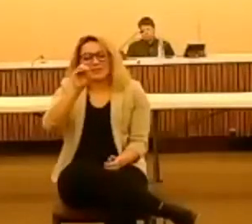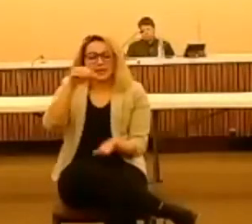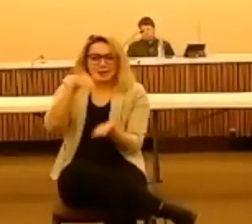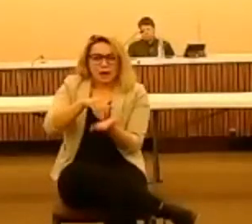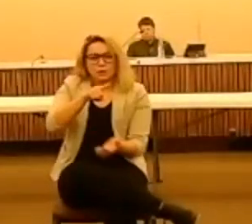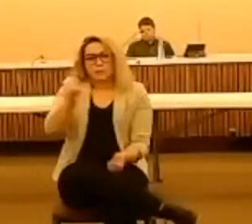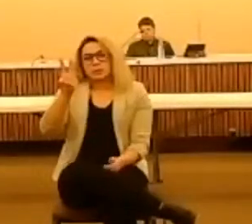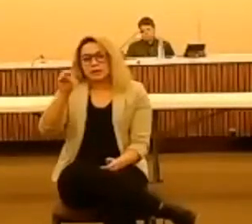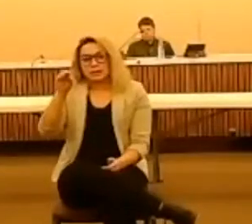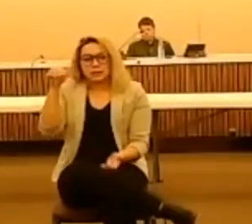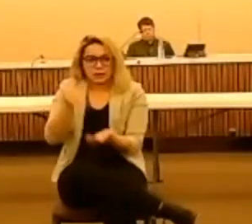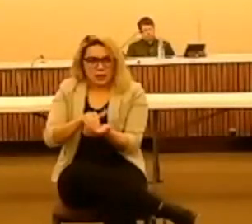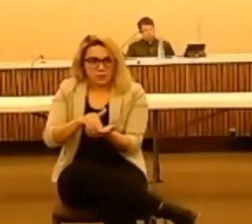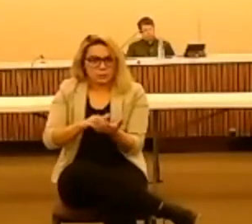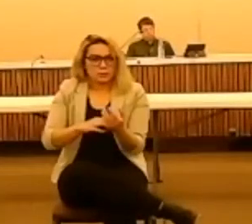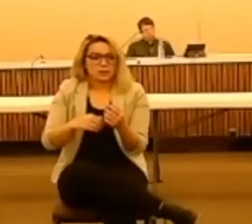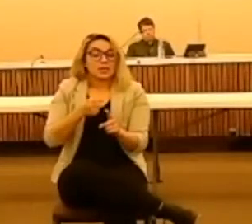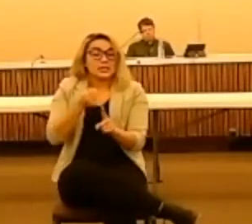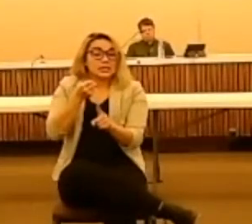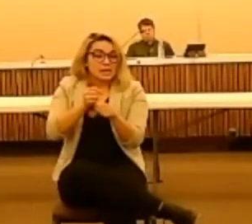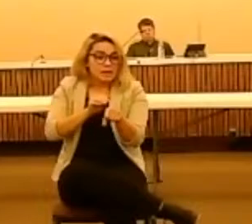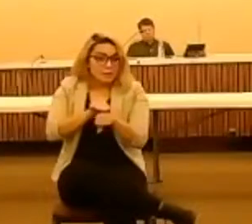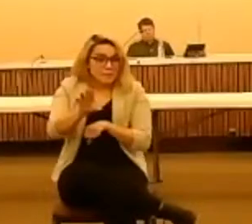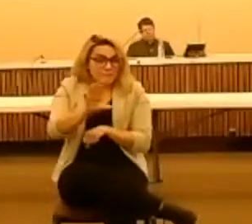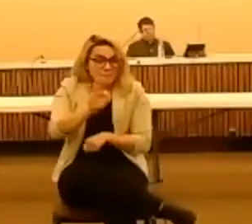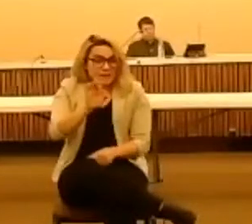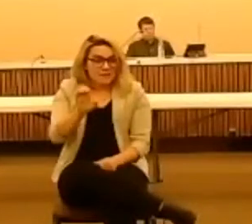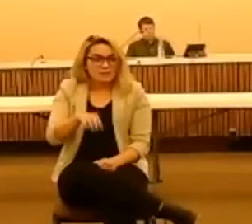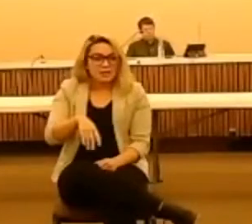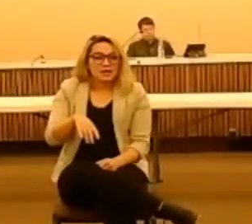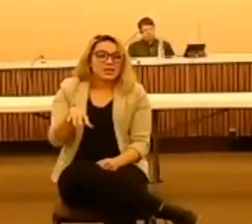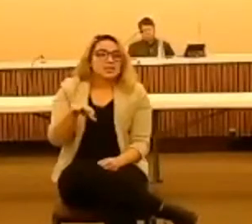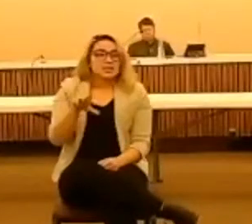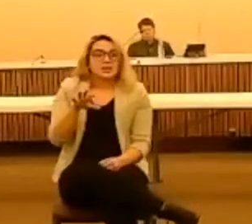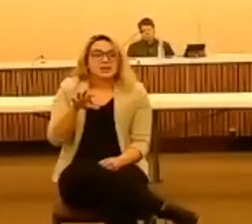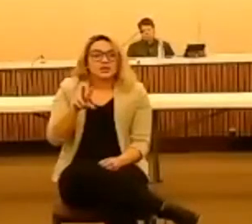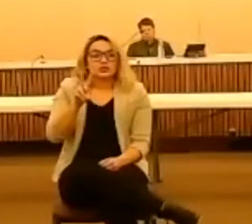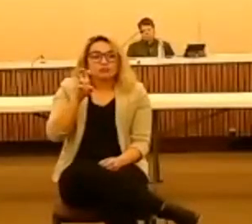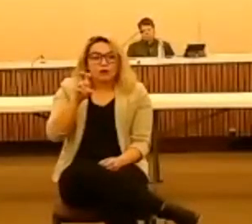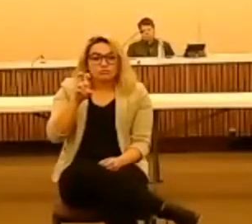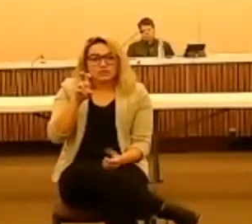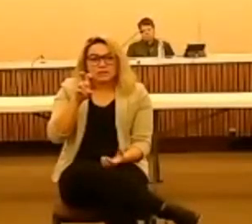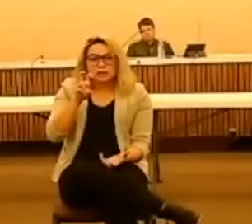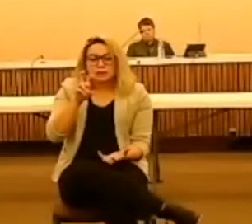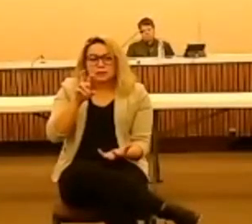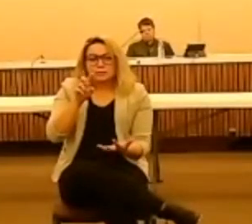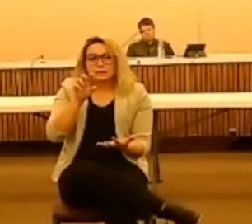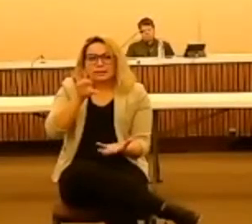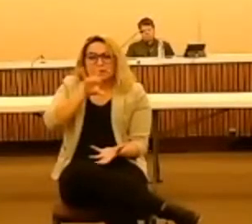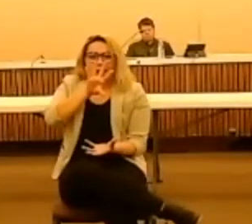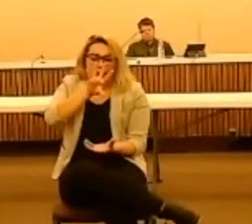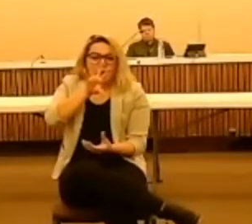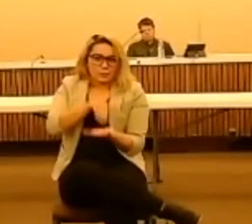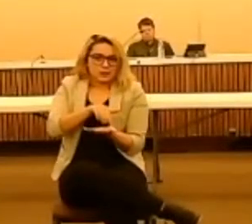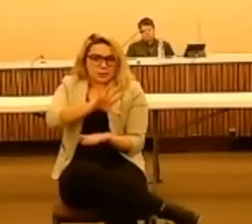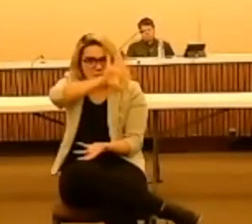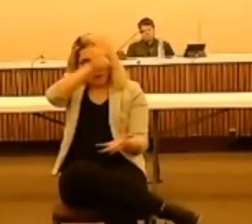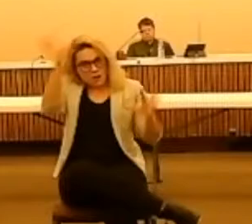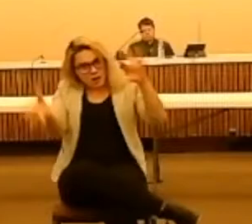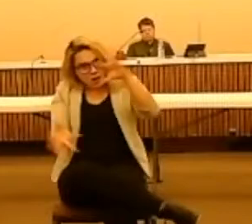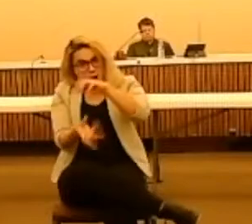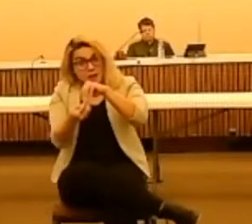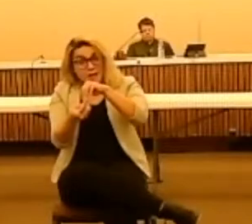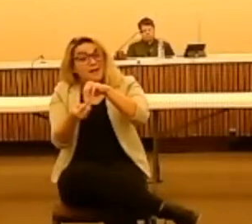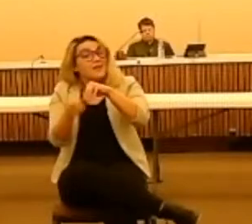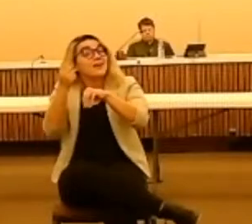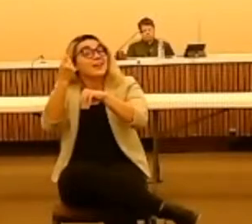fee that we're paying is $80,000 to $100,000. So it's well over $200,000 outside of typical construction costs that are